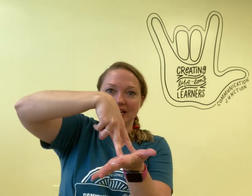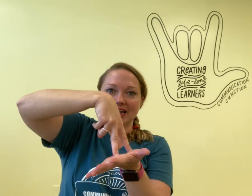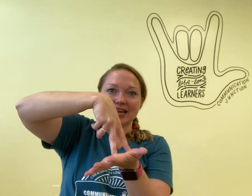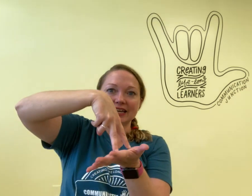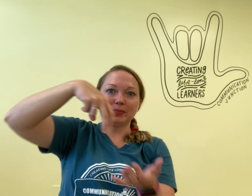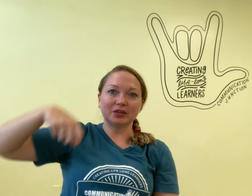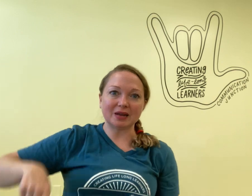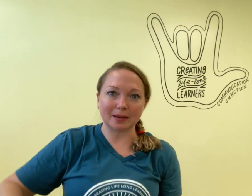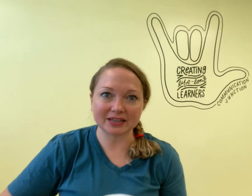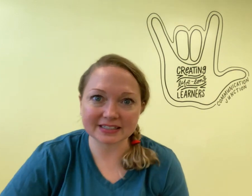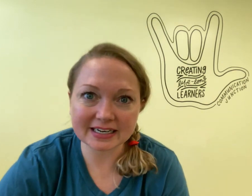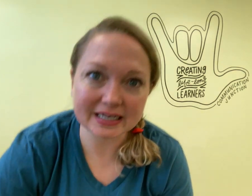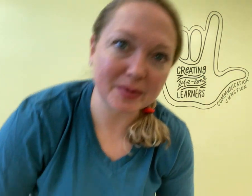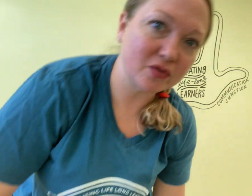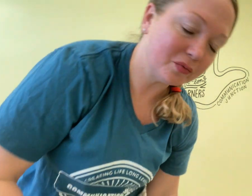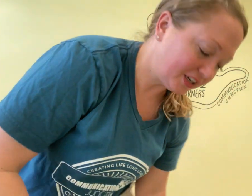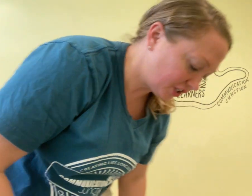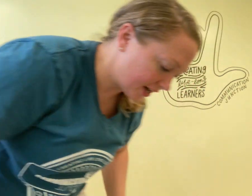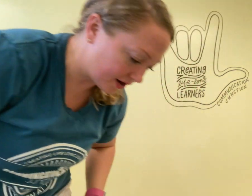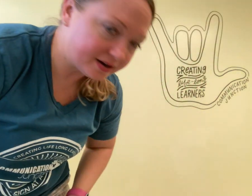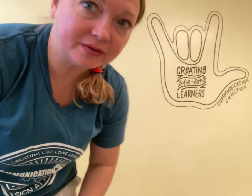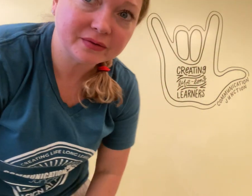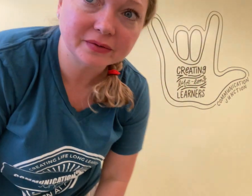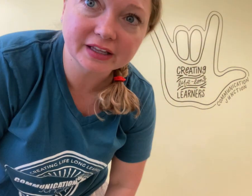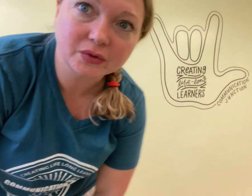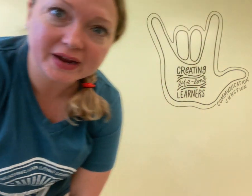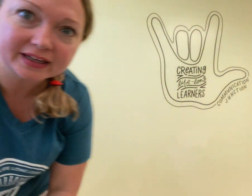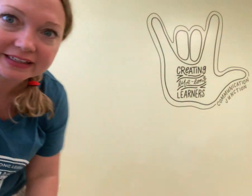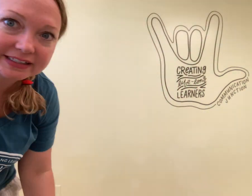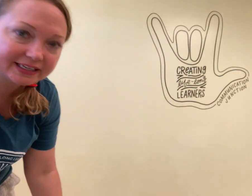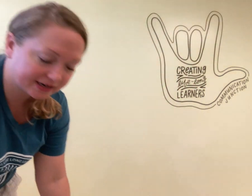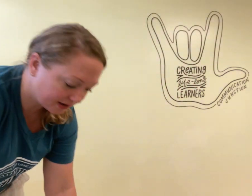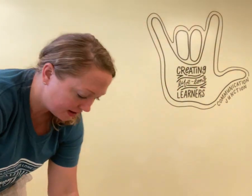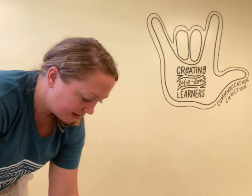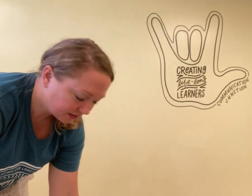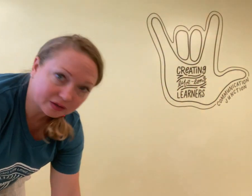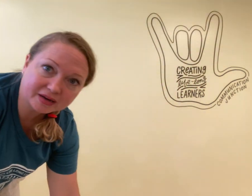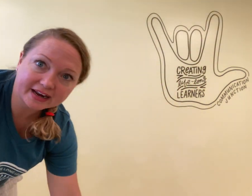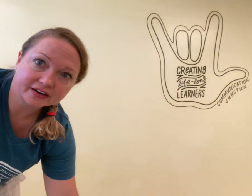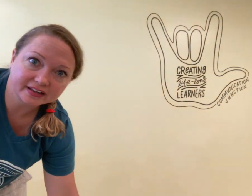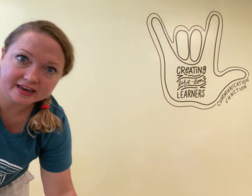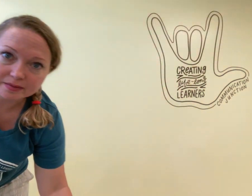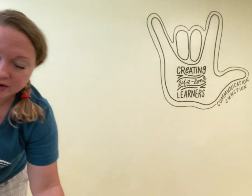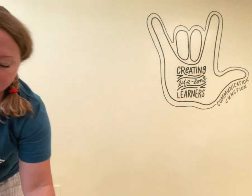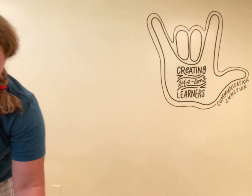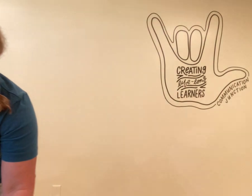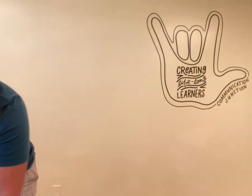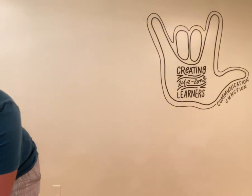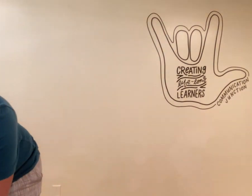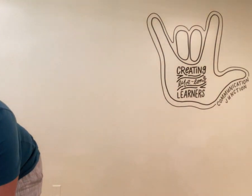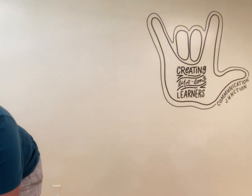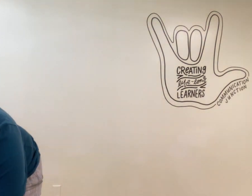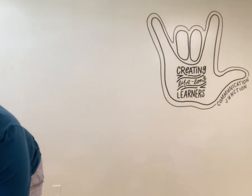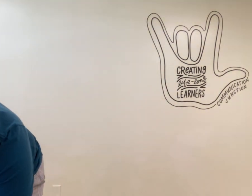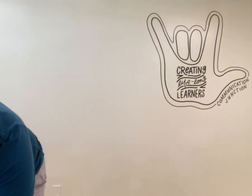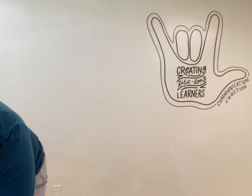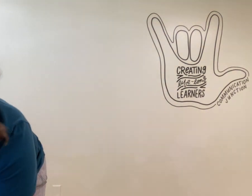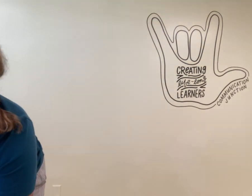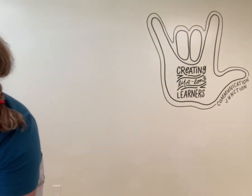stand up with me. I'm gonna stand up and move my chair really quick. Let's see here, so I'm not out of the camera. It's hard teaching on the